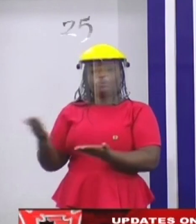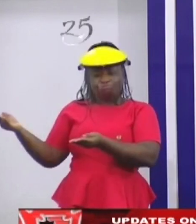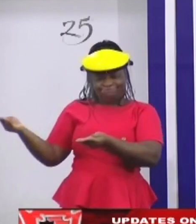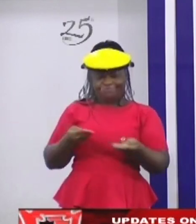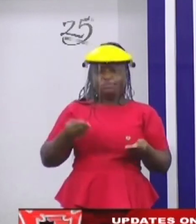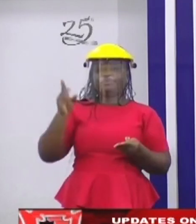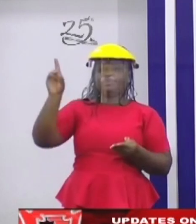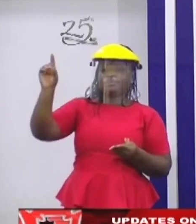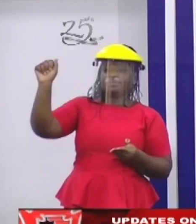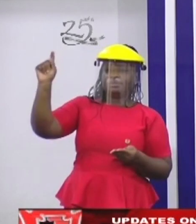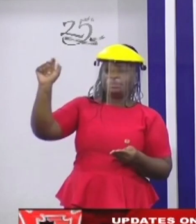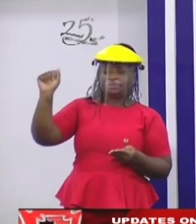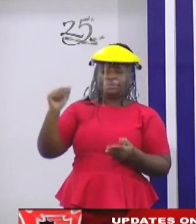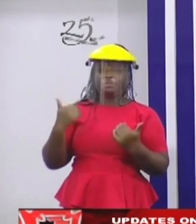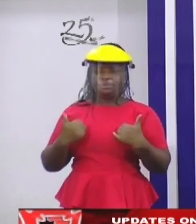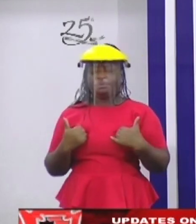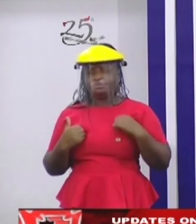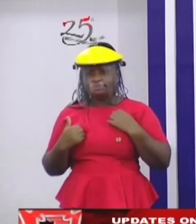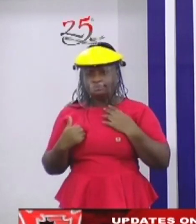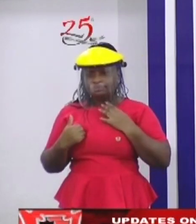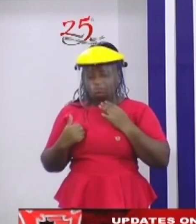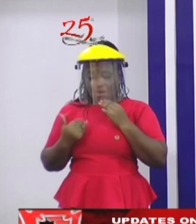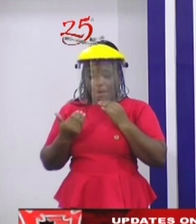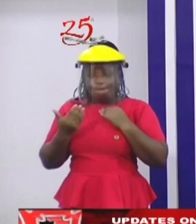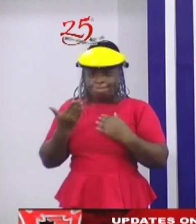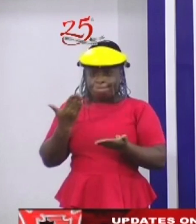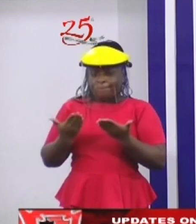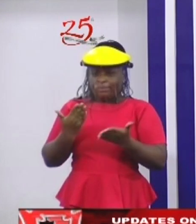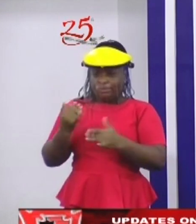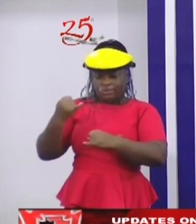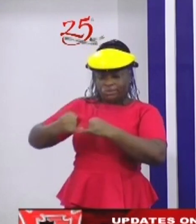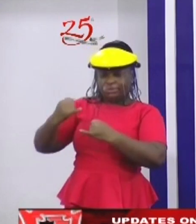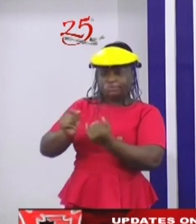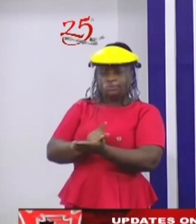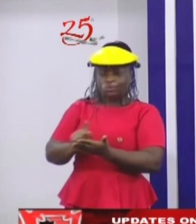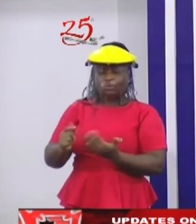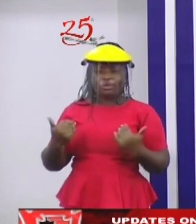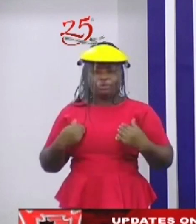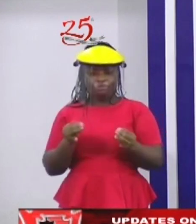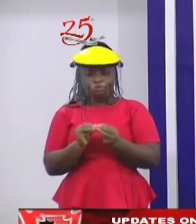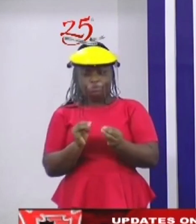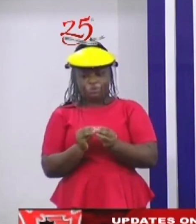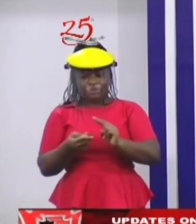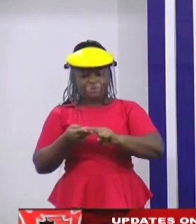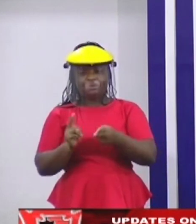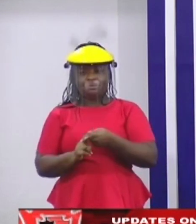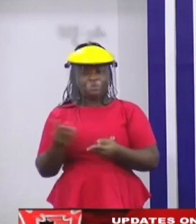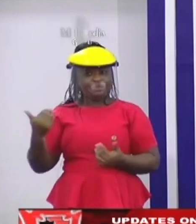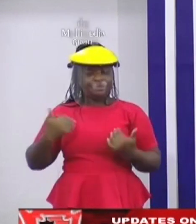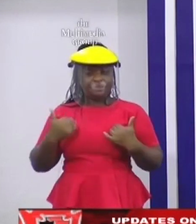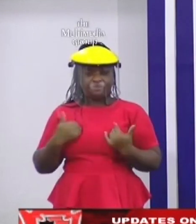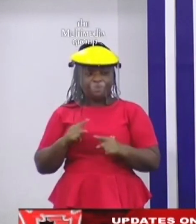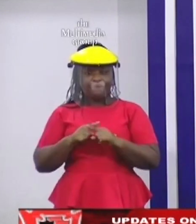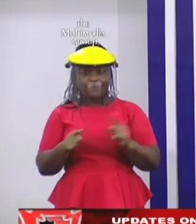that they have collated. So maybe by the end of this week, we can have some more clarity on the numbers that they have gathered. But just to put